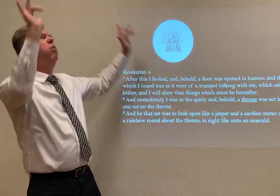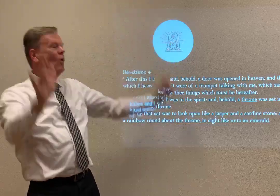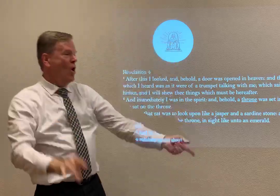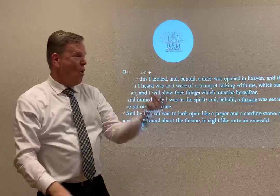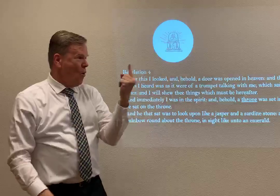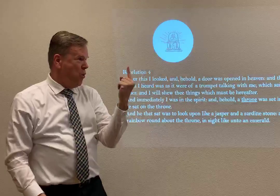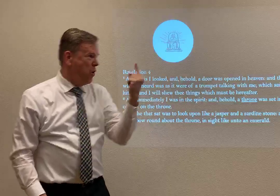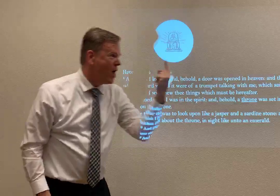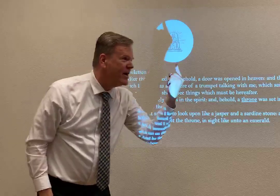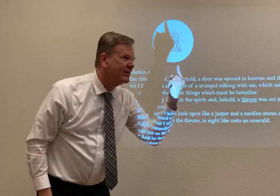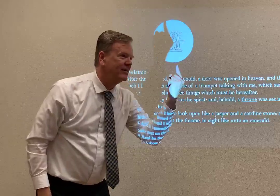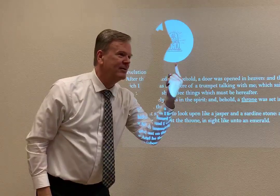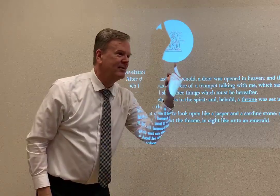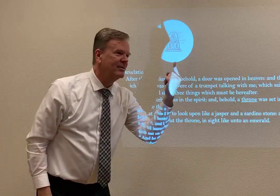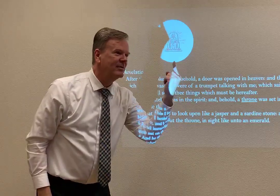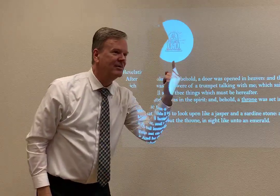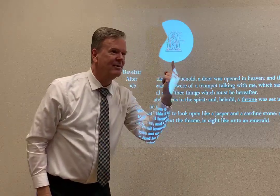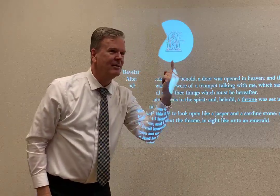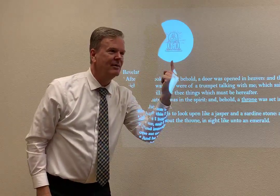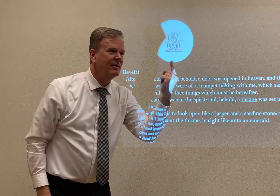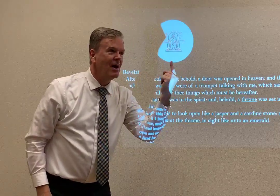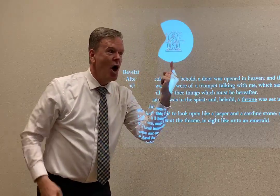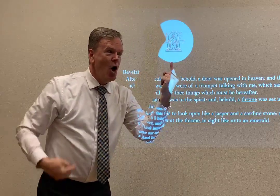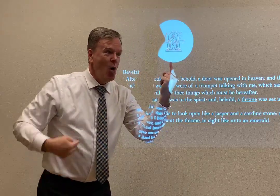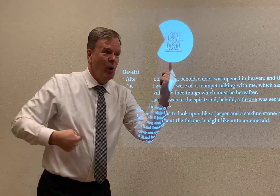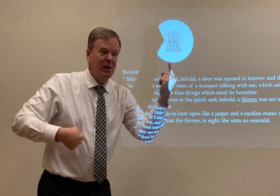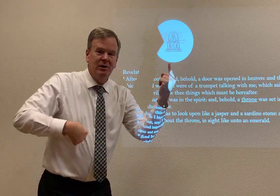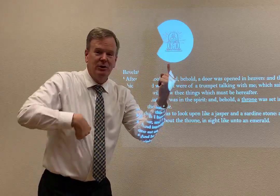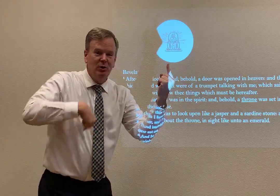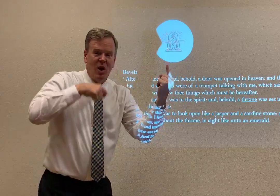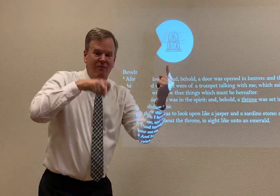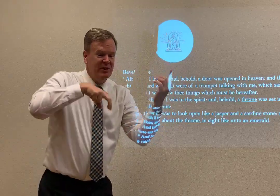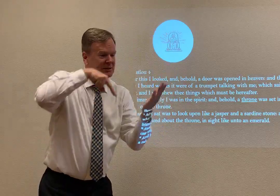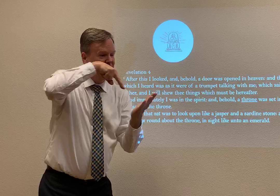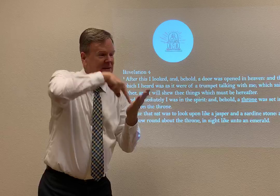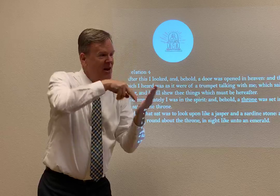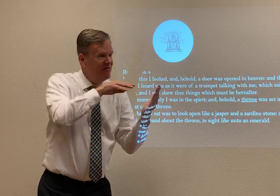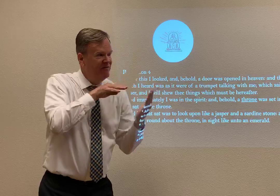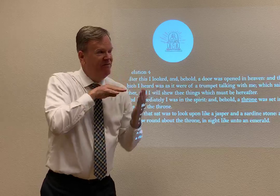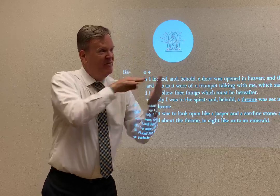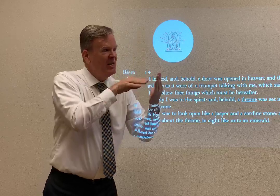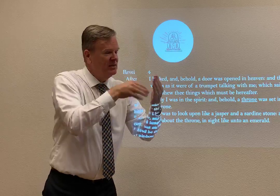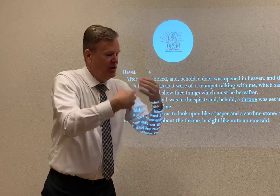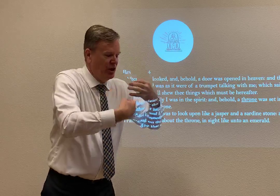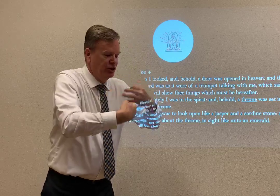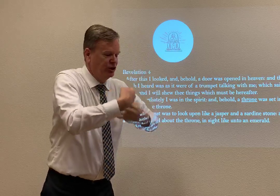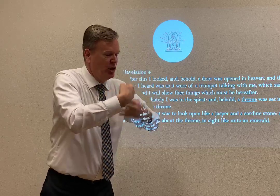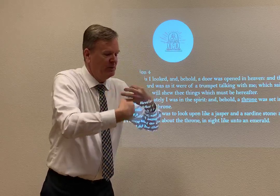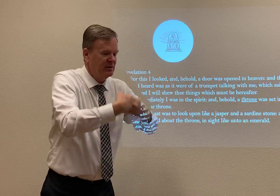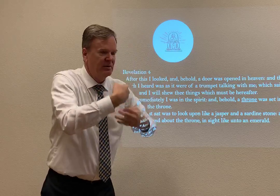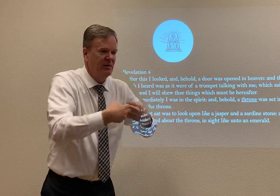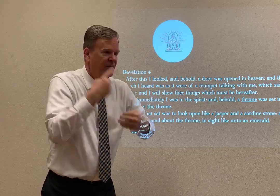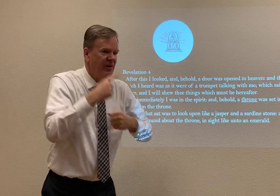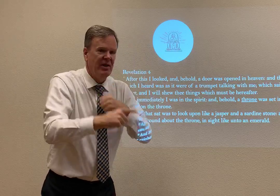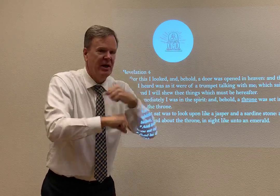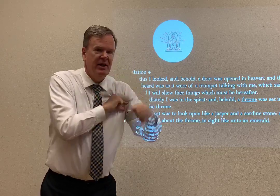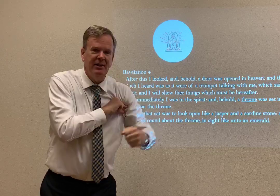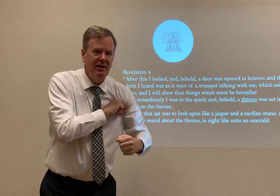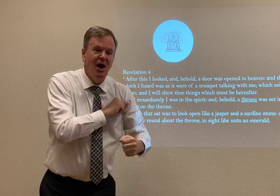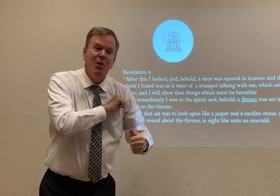and it's bright and it's great and it's round about the throne singular again. I